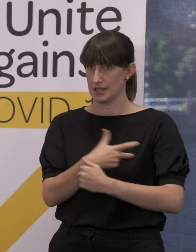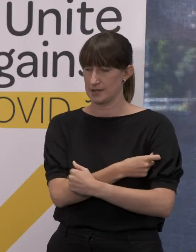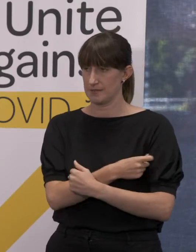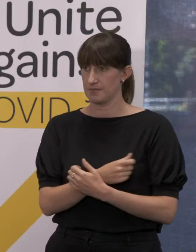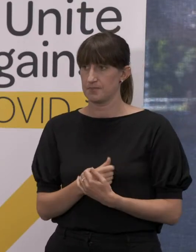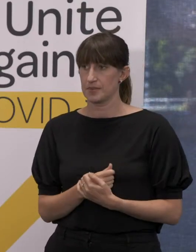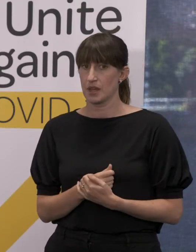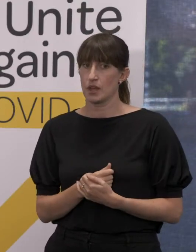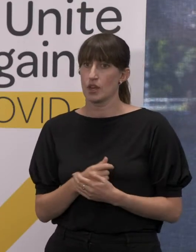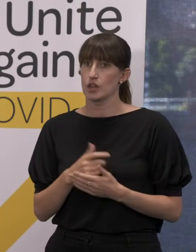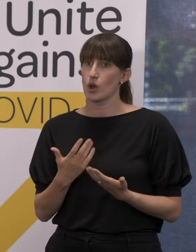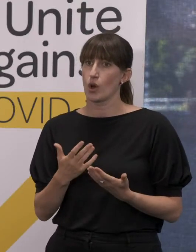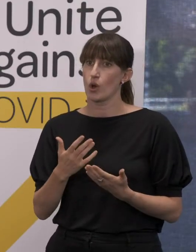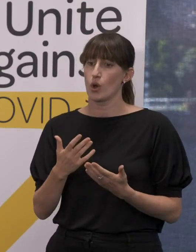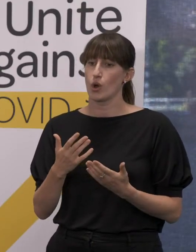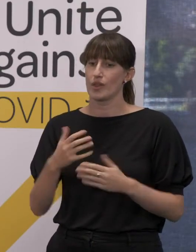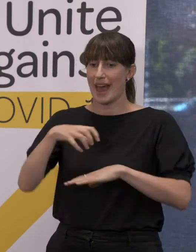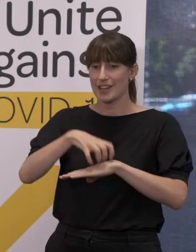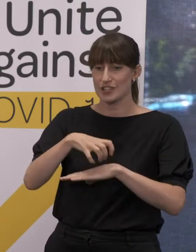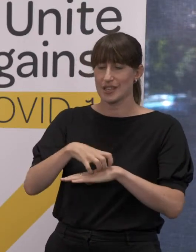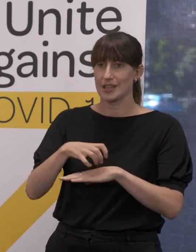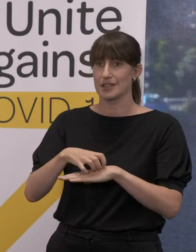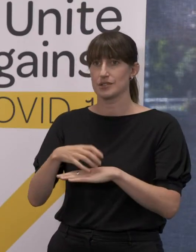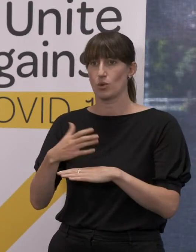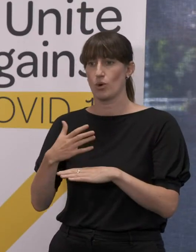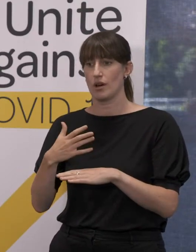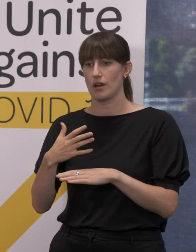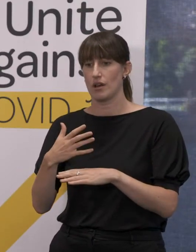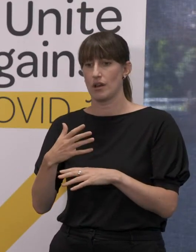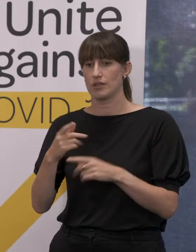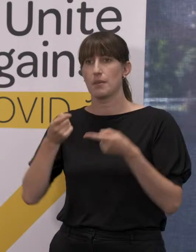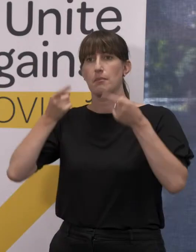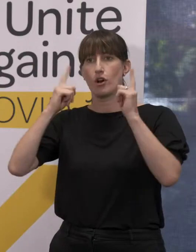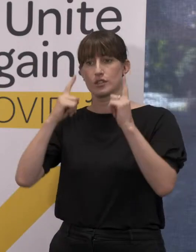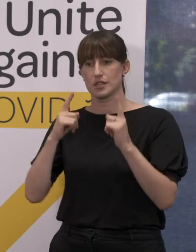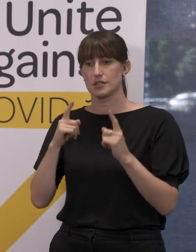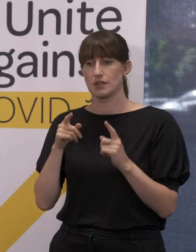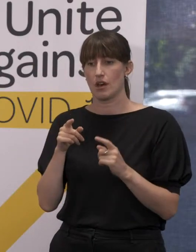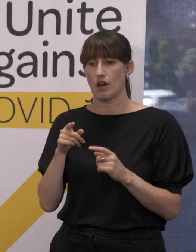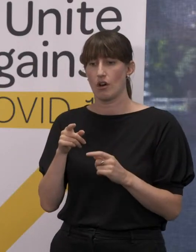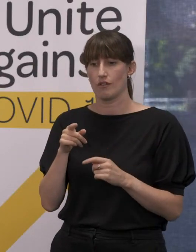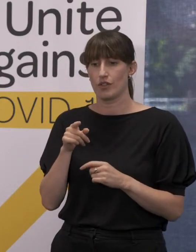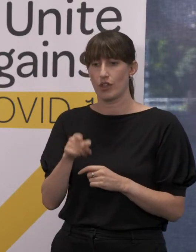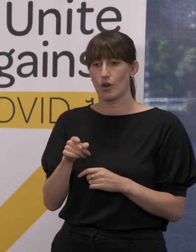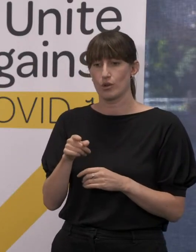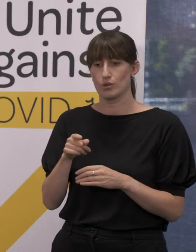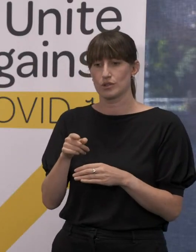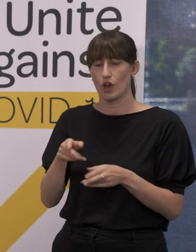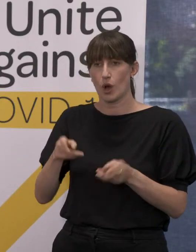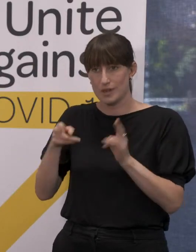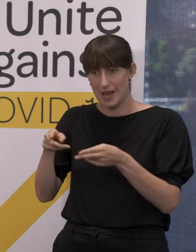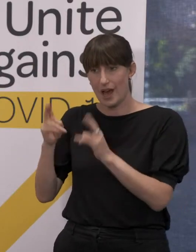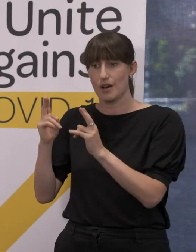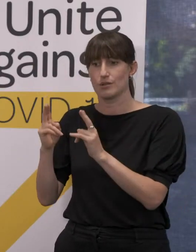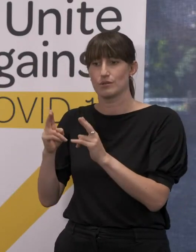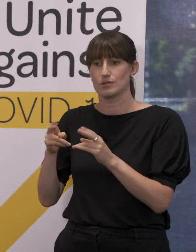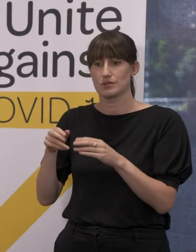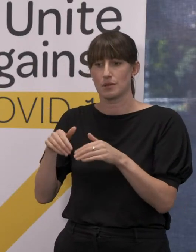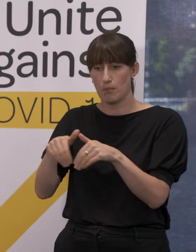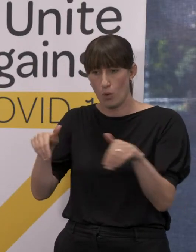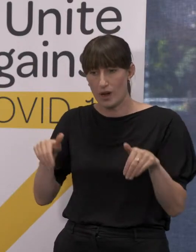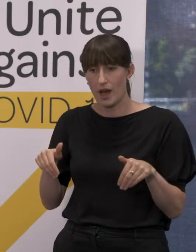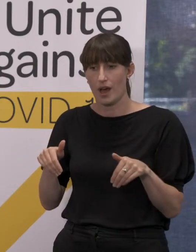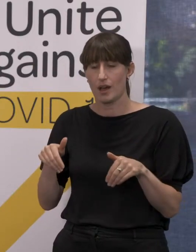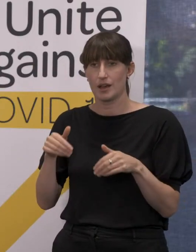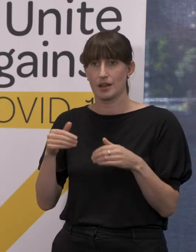people working in managed isolation and indeed at the border are now going through to find out exactly who hasn't been vaccinated and the reasons